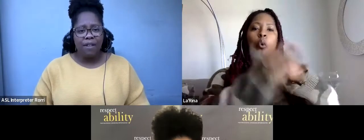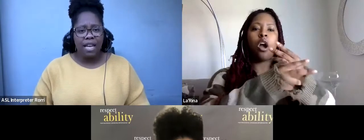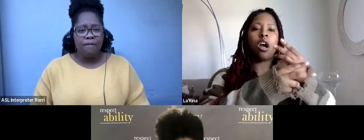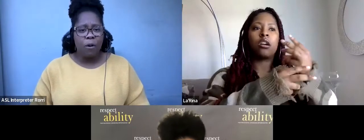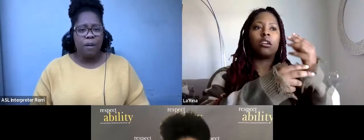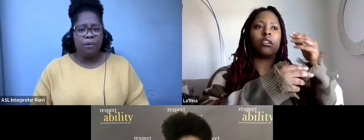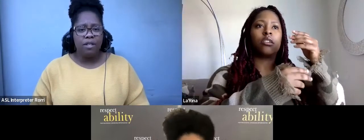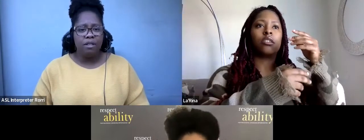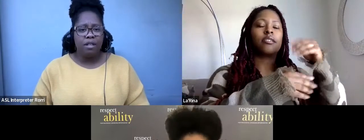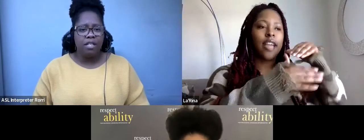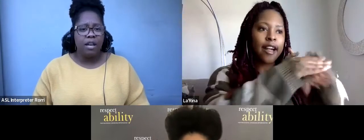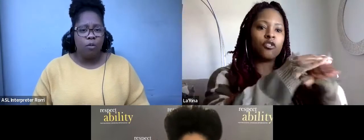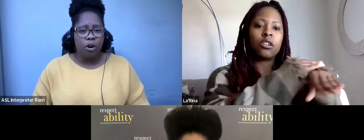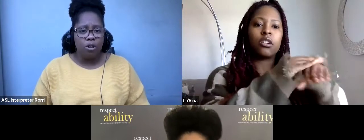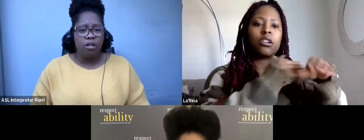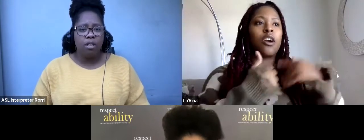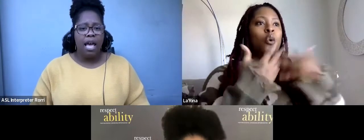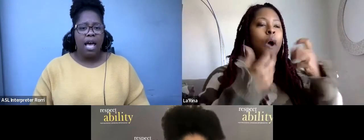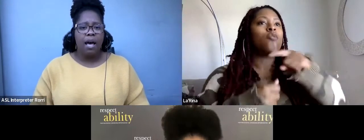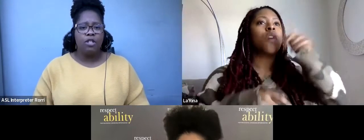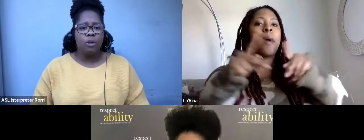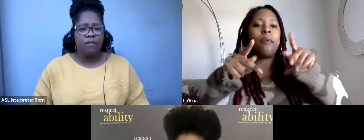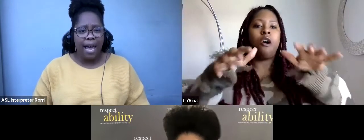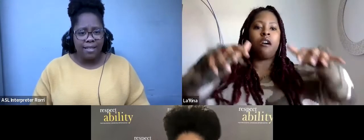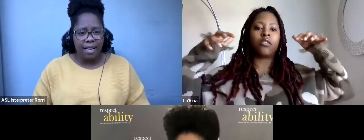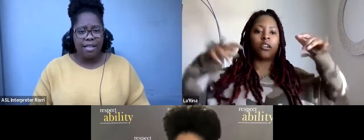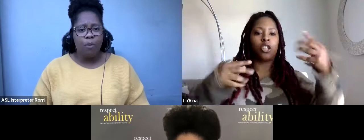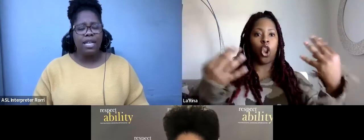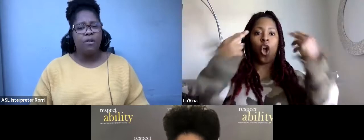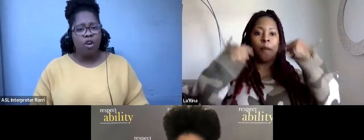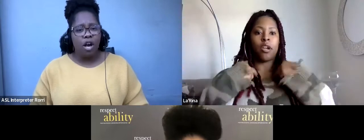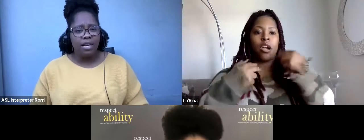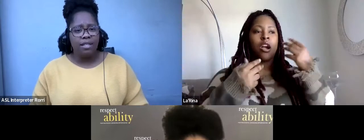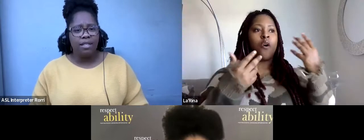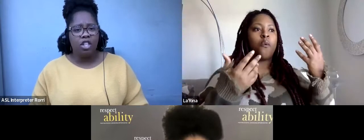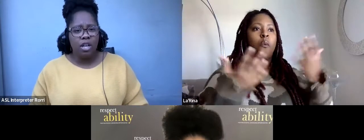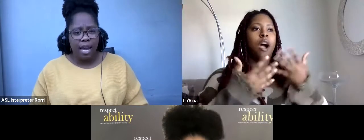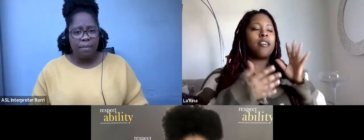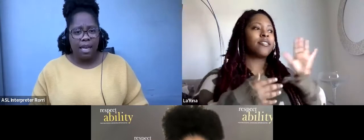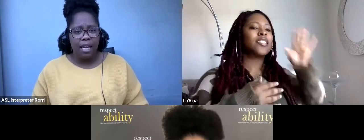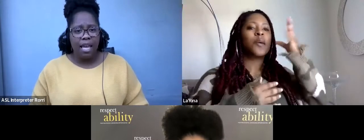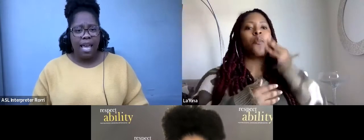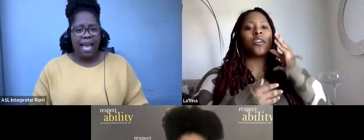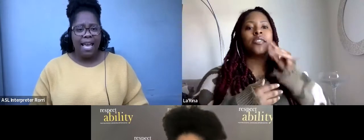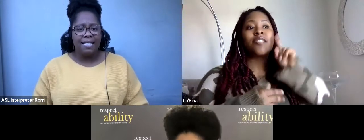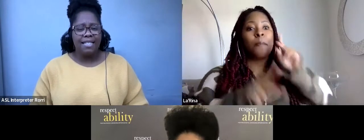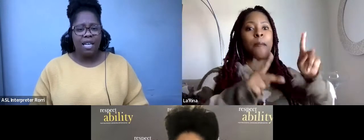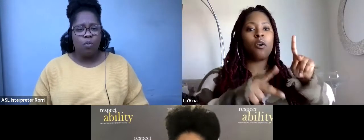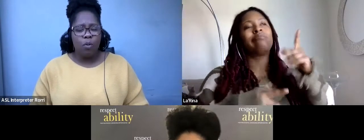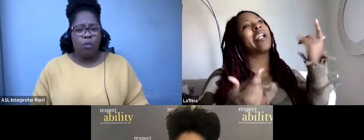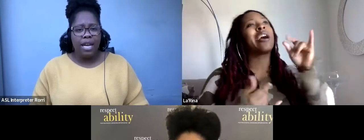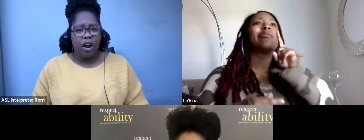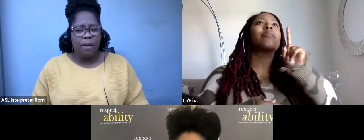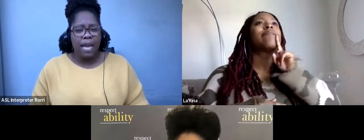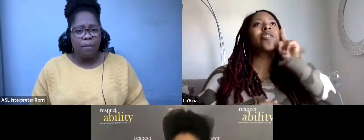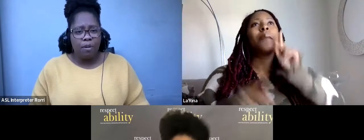to advocate for people in the deaf world in terms of access. I want hearing audiences to look at me and to see